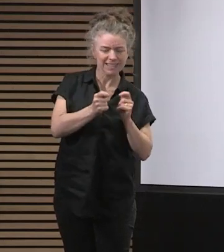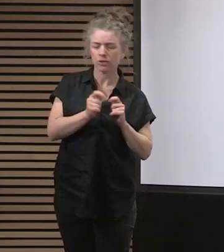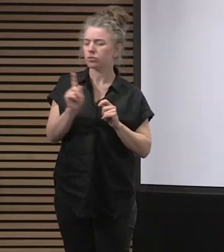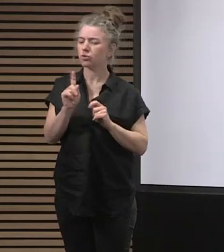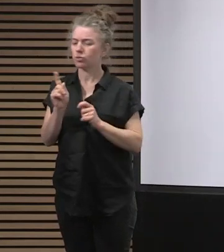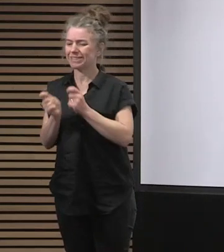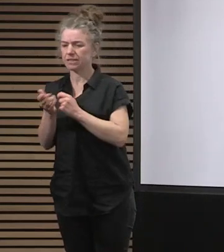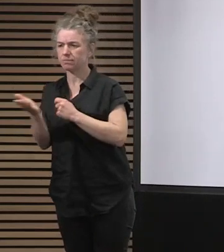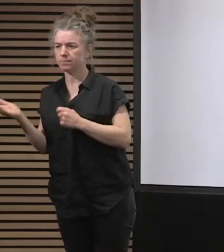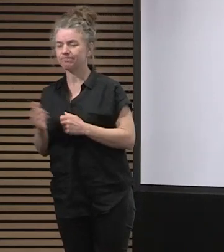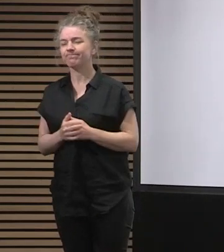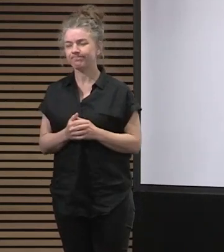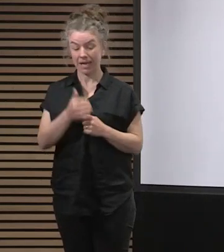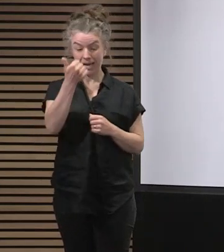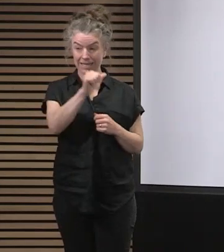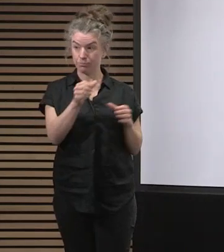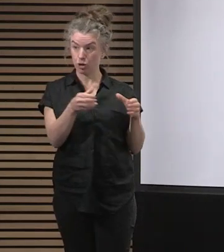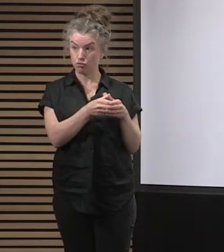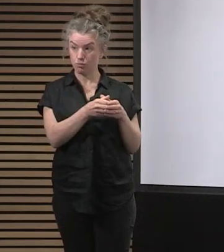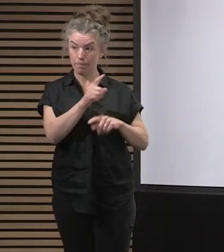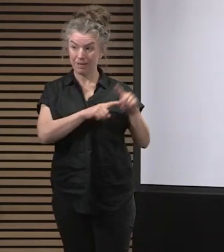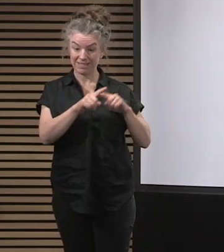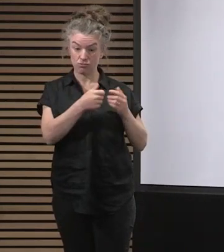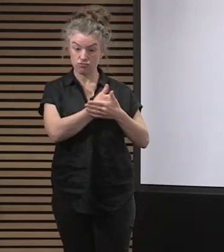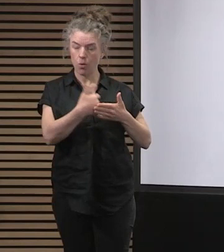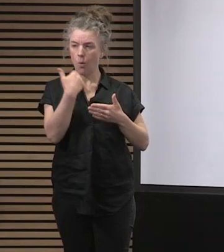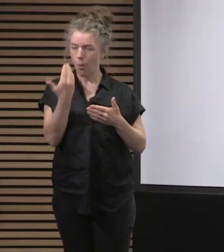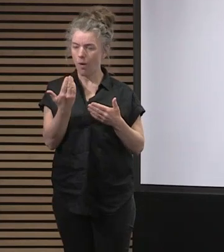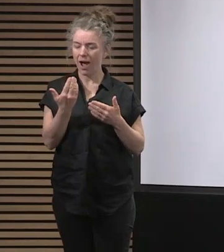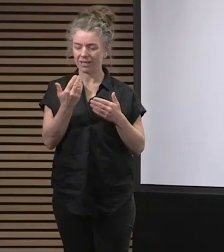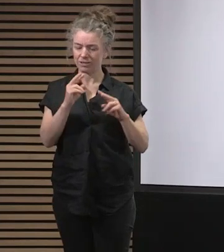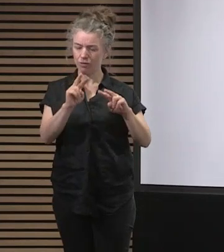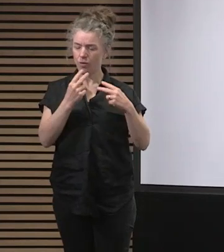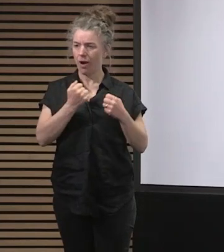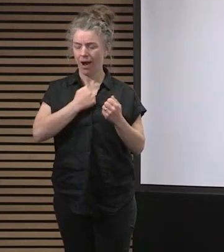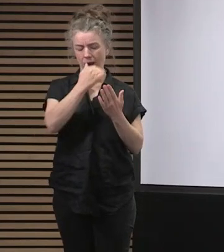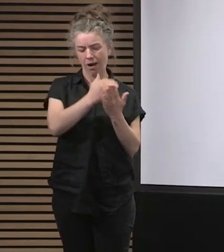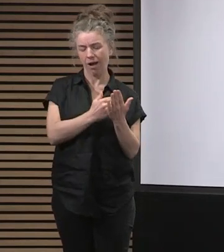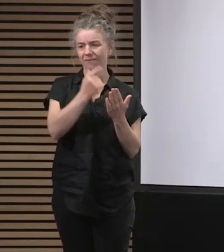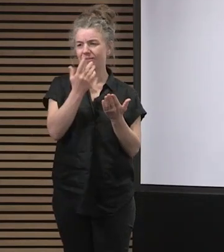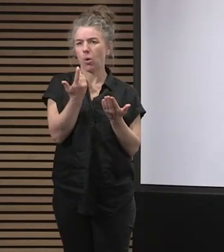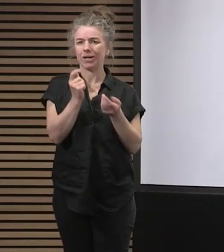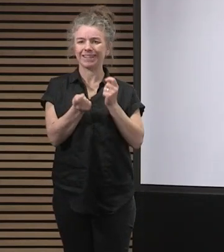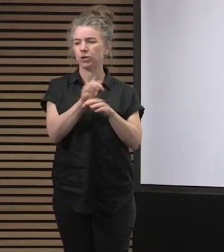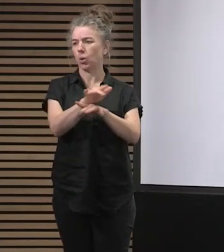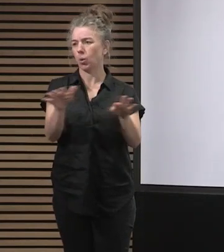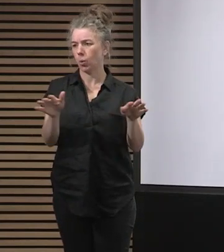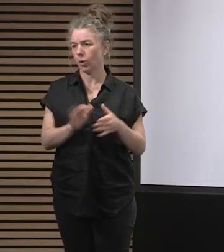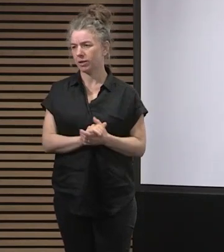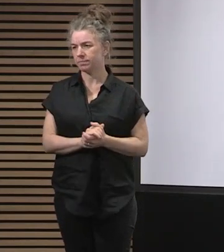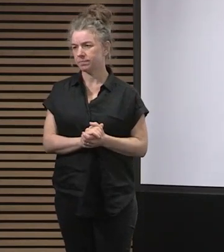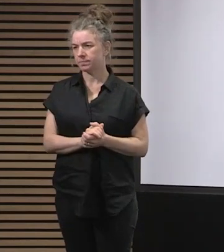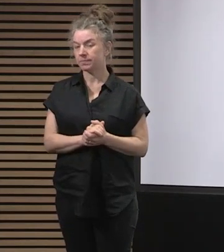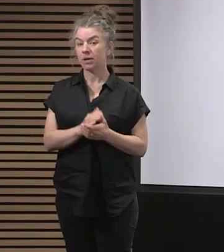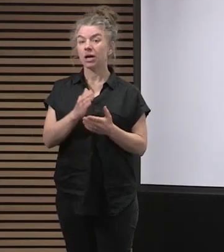group meets regularly and it constantly is reviewing the case definition, but specifically it's a response to the increase in the